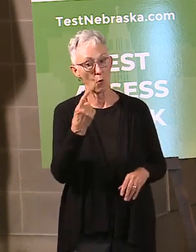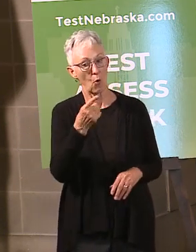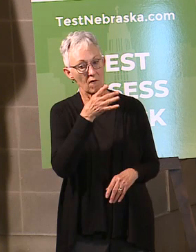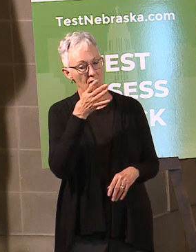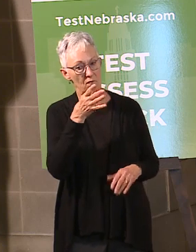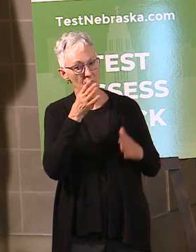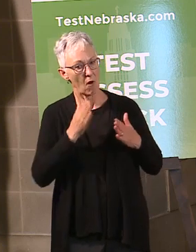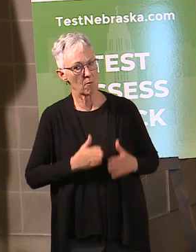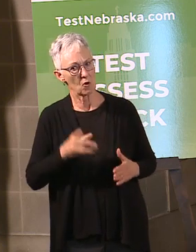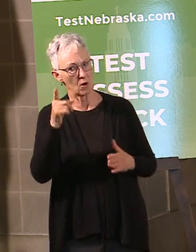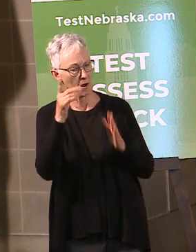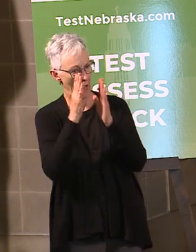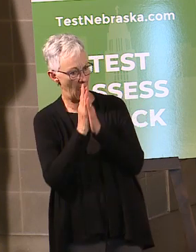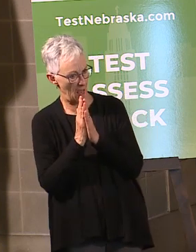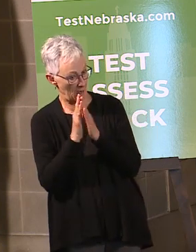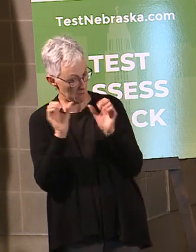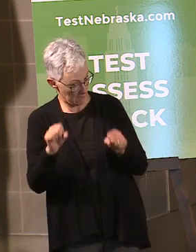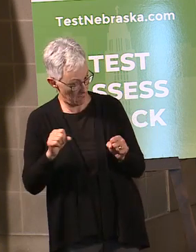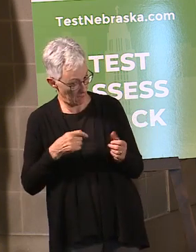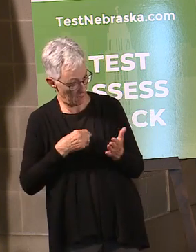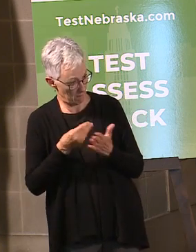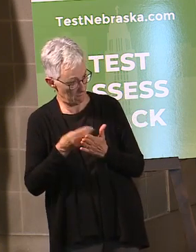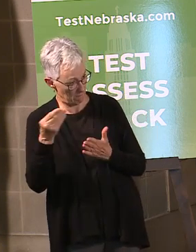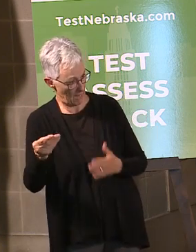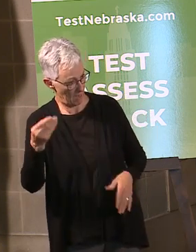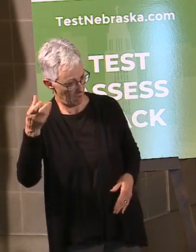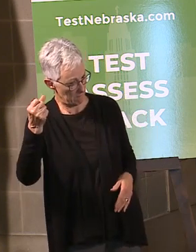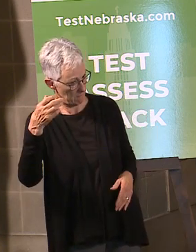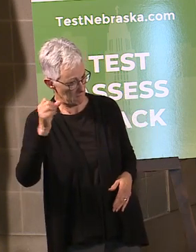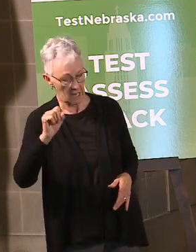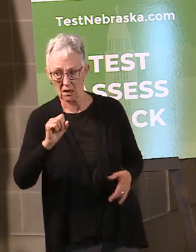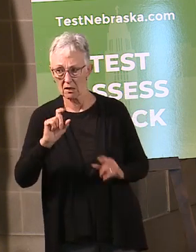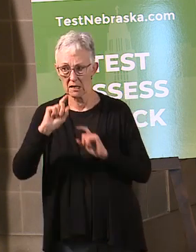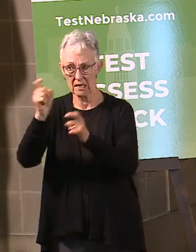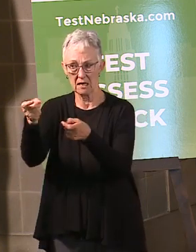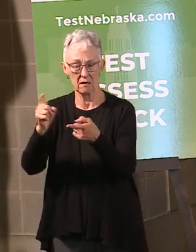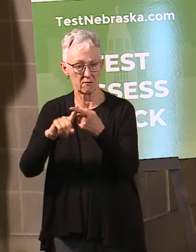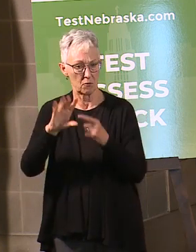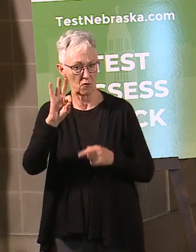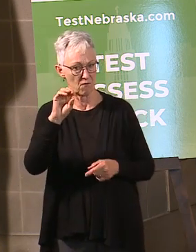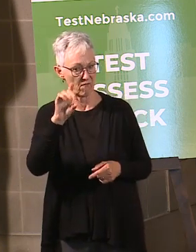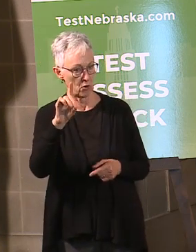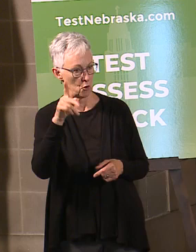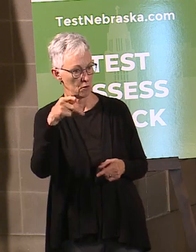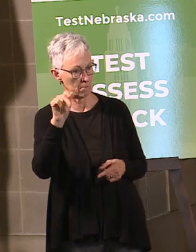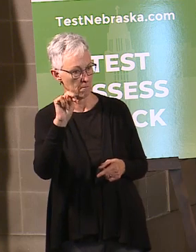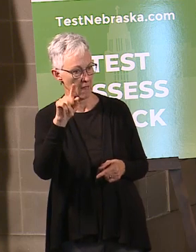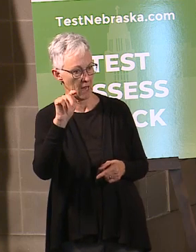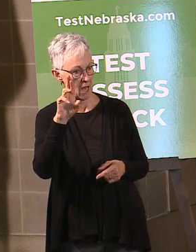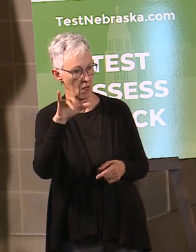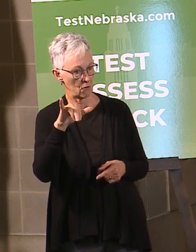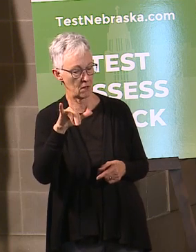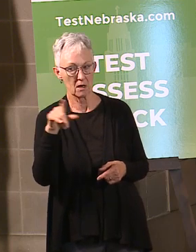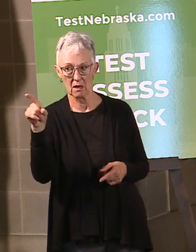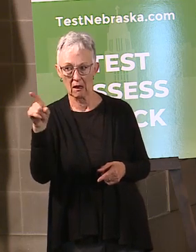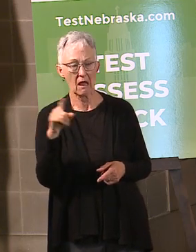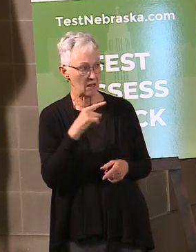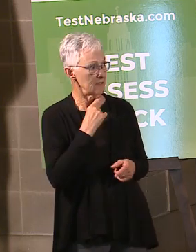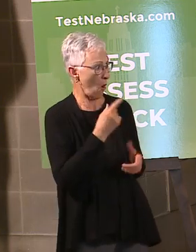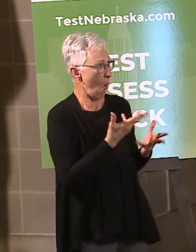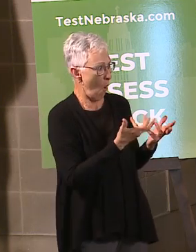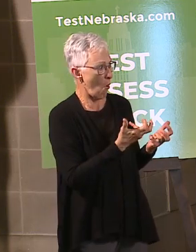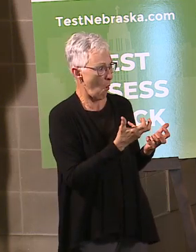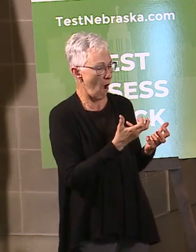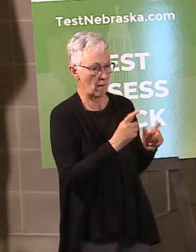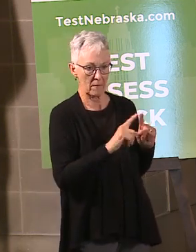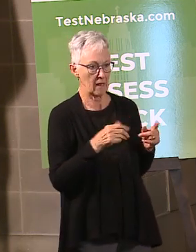food pantry, and I didn't know this, but food pantry's #1 requested item is milk. They said they would love to have it, but they did